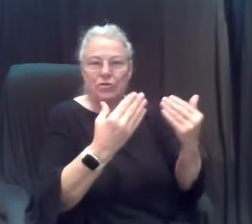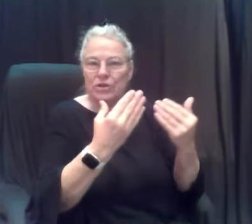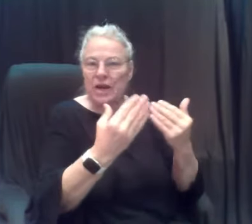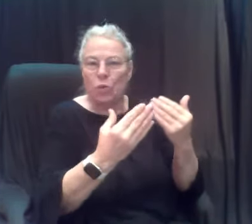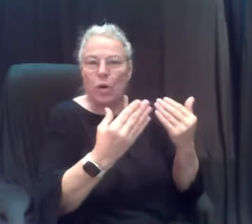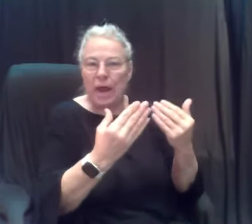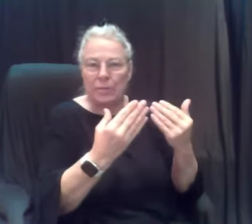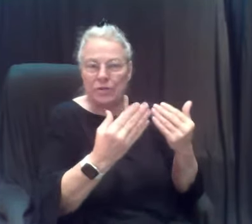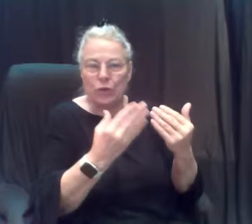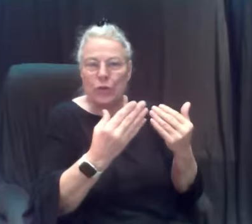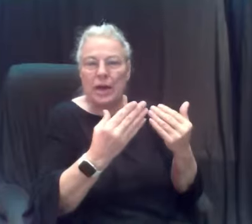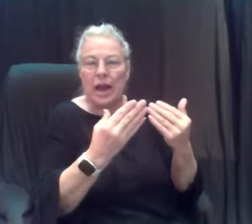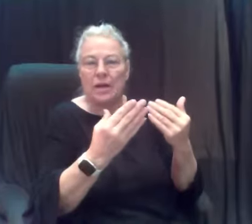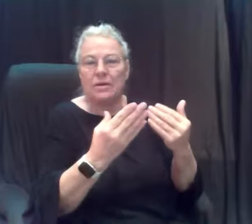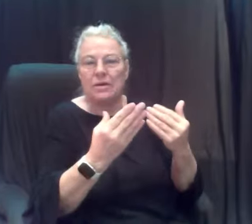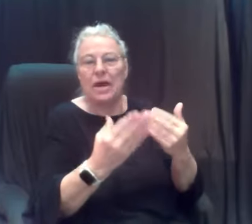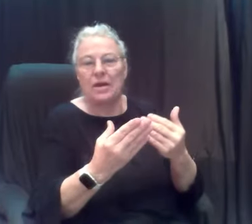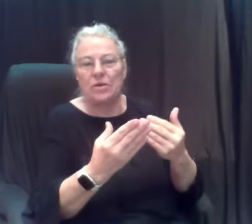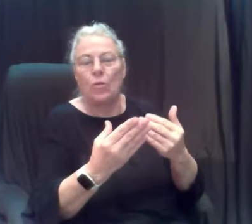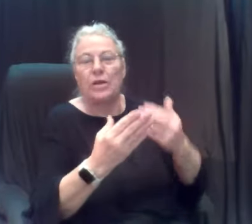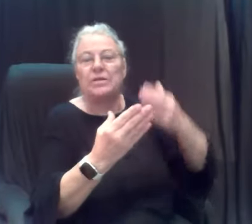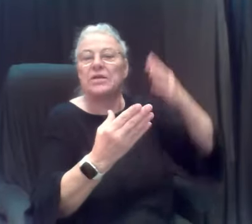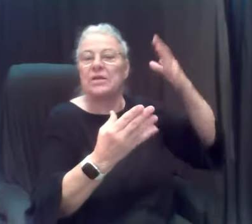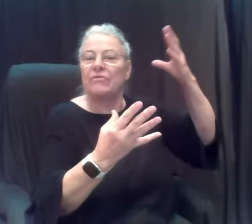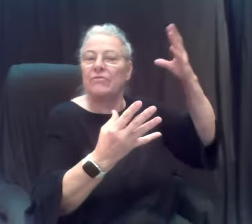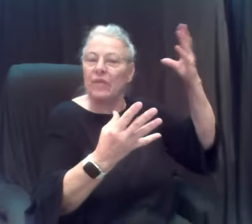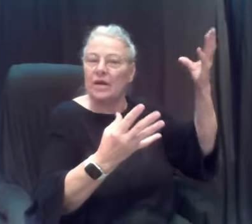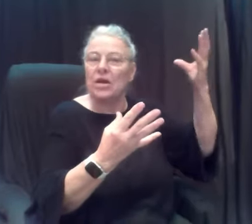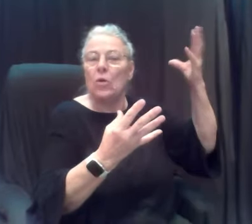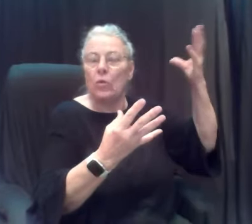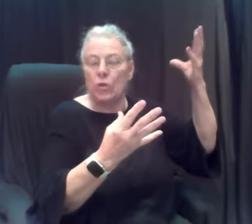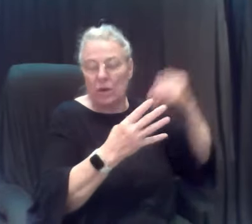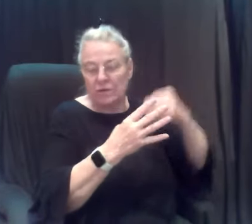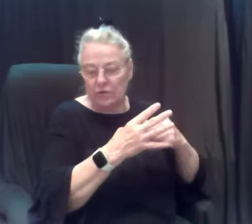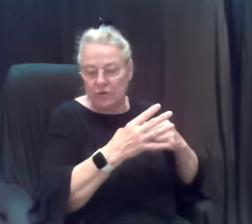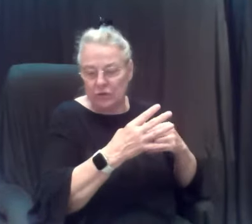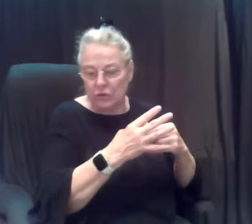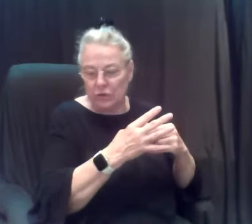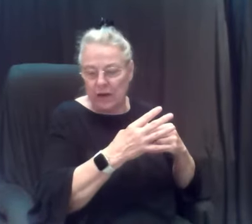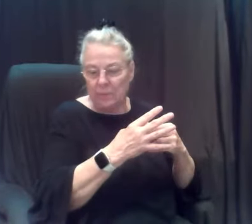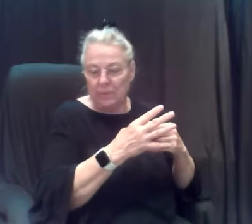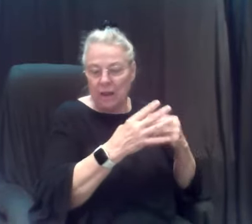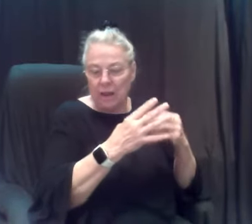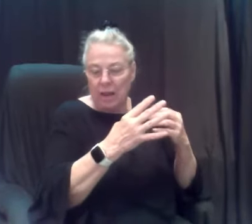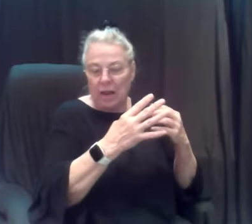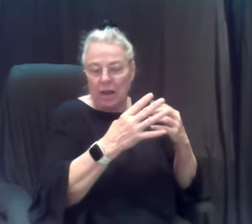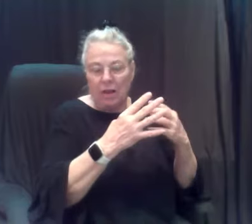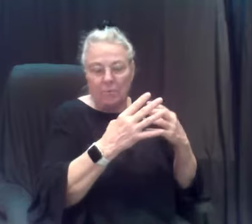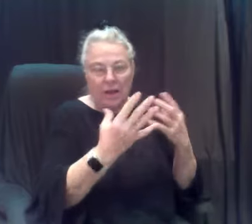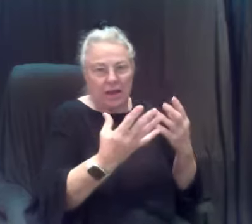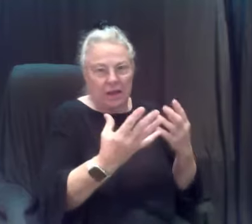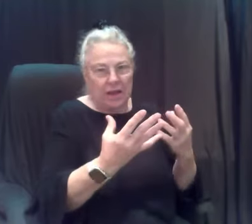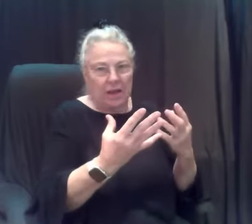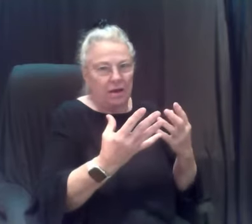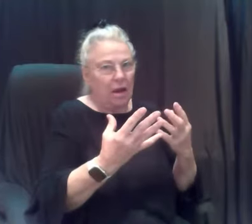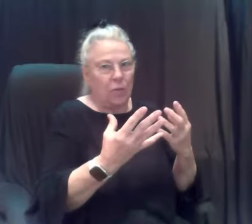understand what I'm doing, and I don't want it to conflict with what's on the screen. But again, I will not